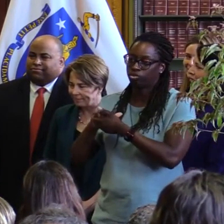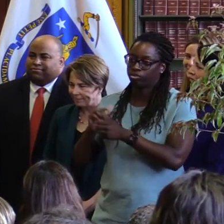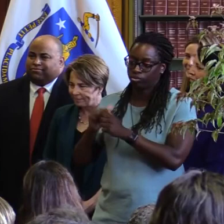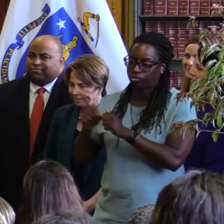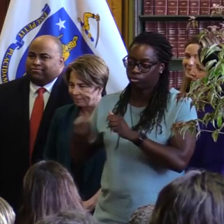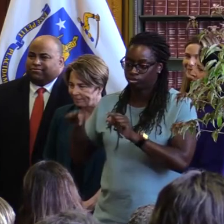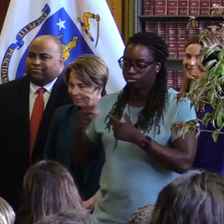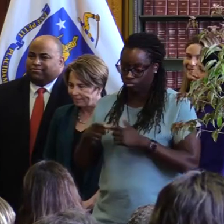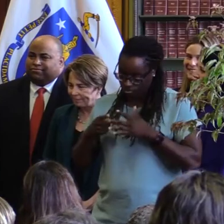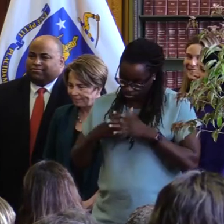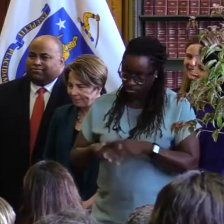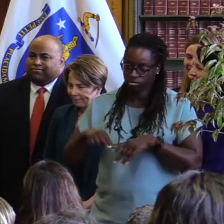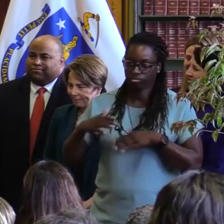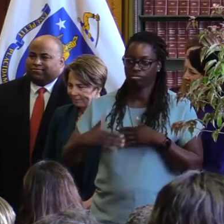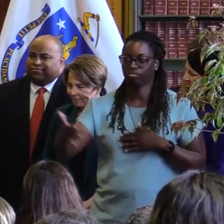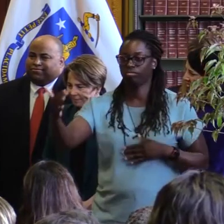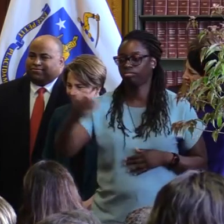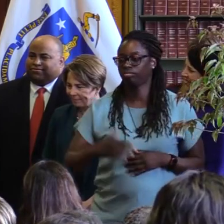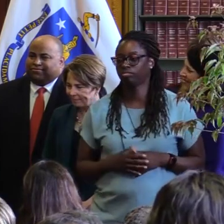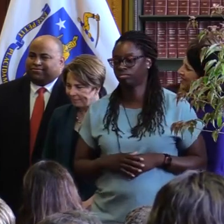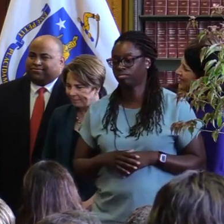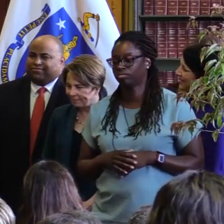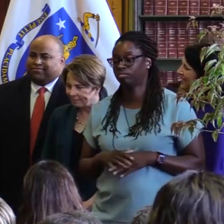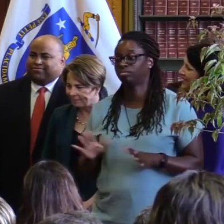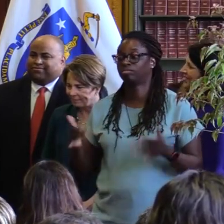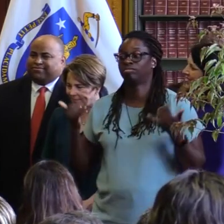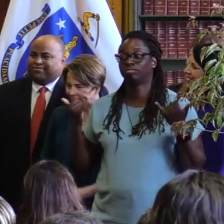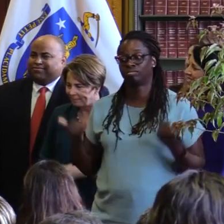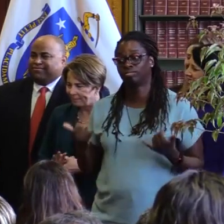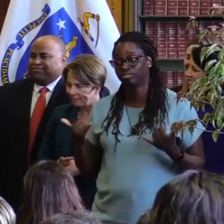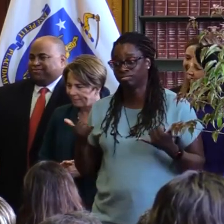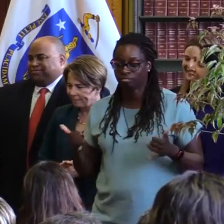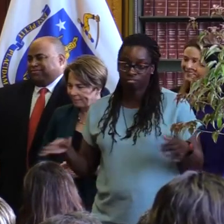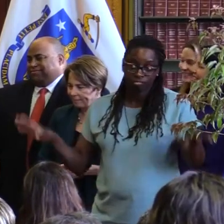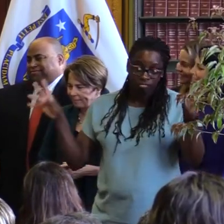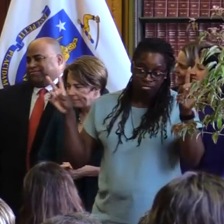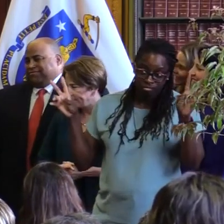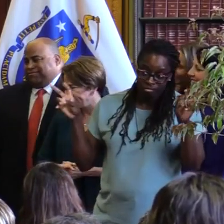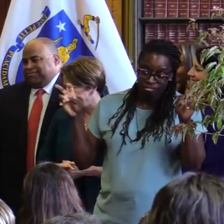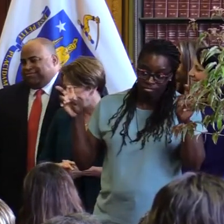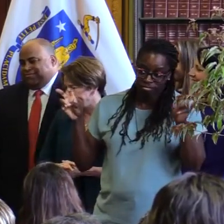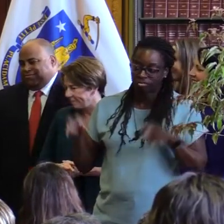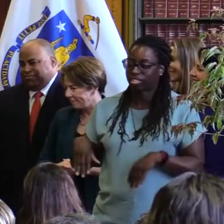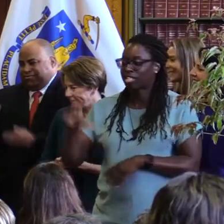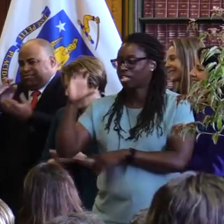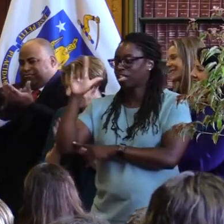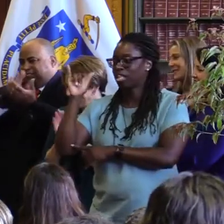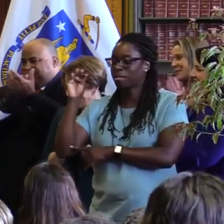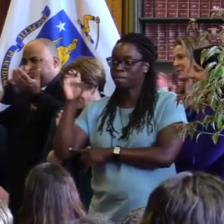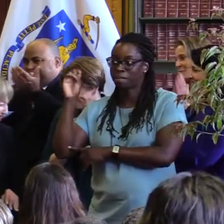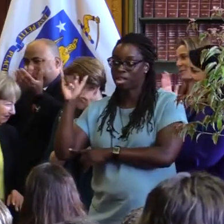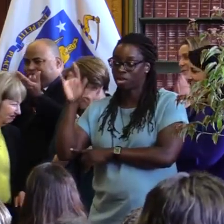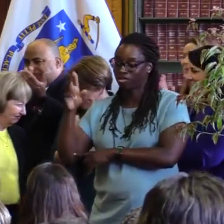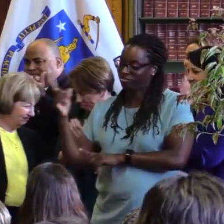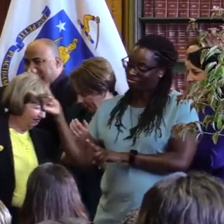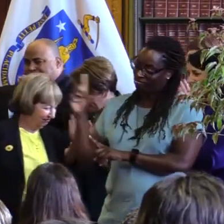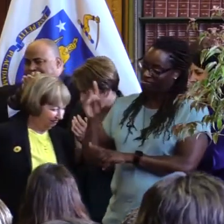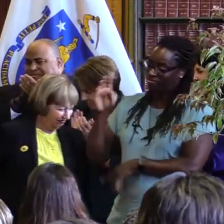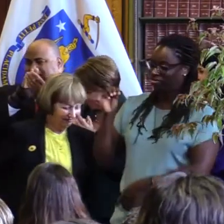champion, the climate mayor, the mayor of Green New Deal and the mayor of Boston, Mayor Wu.